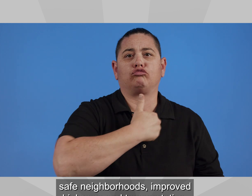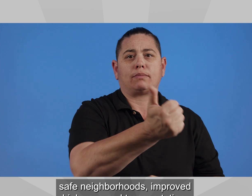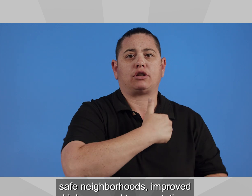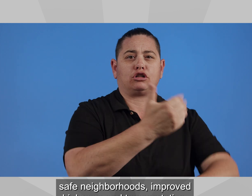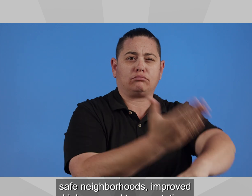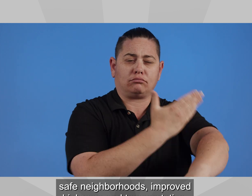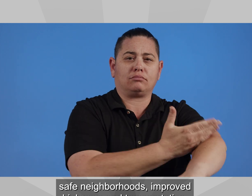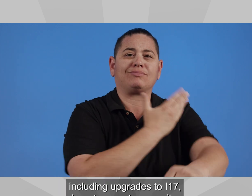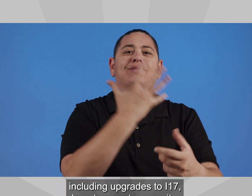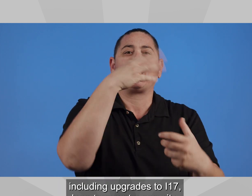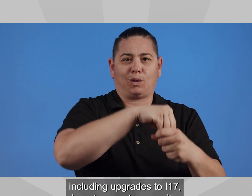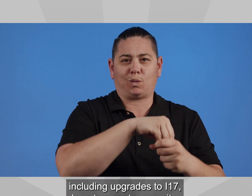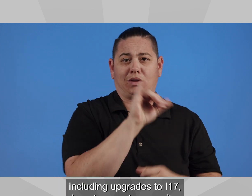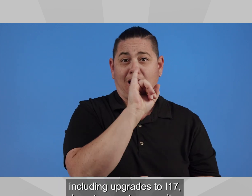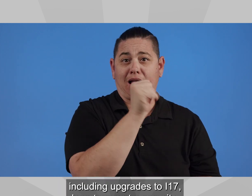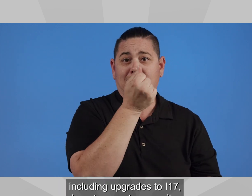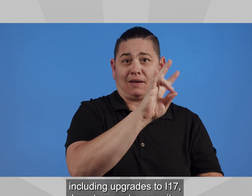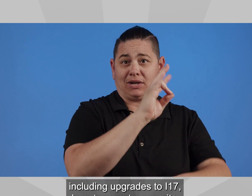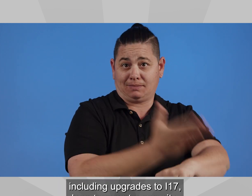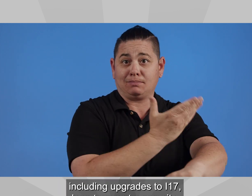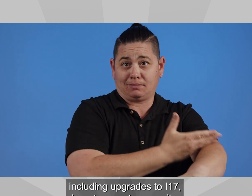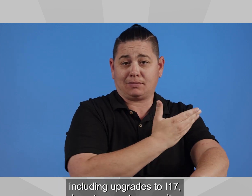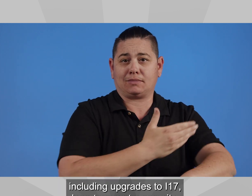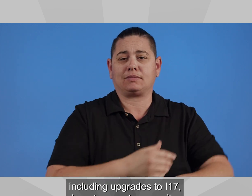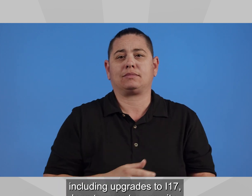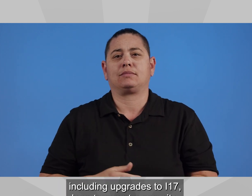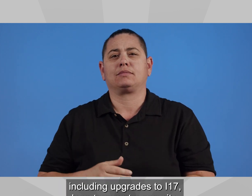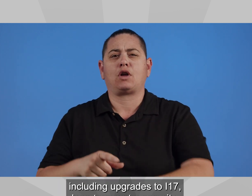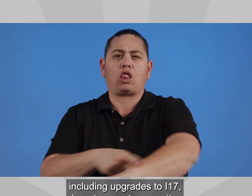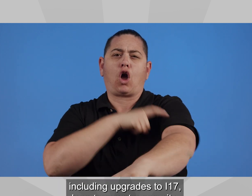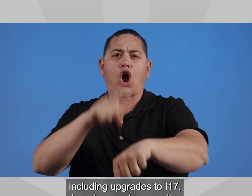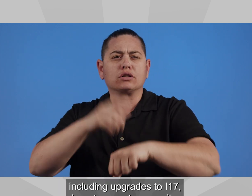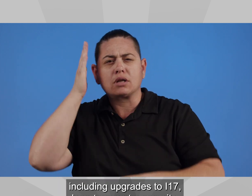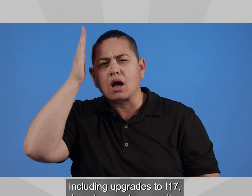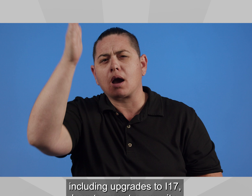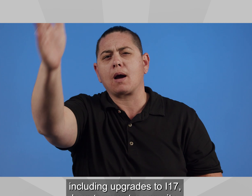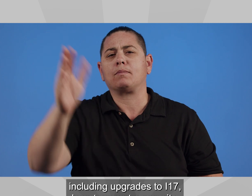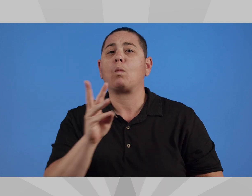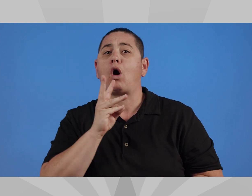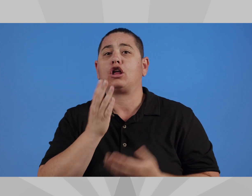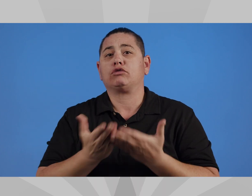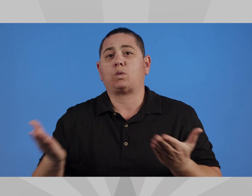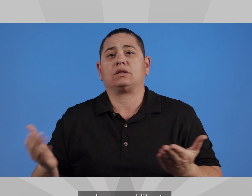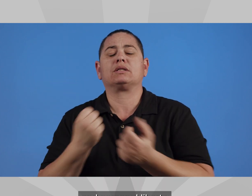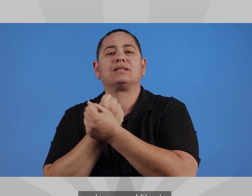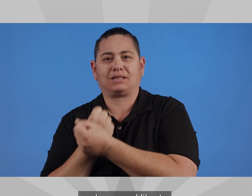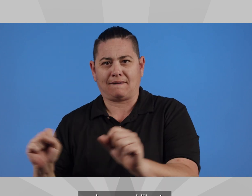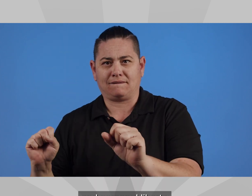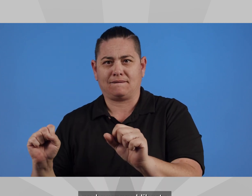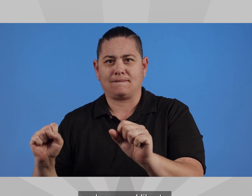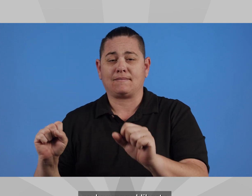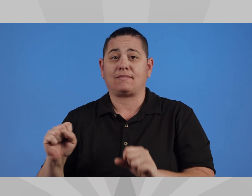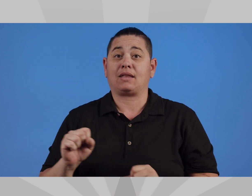and transportation, including upgrades to I-17. Long-term water security, and